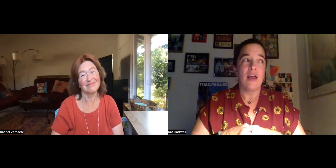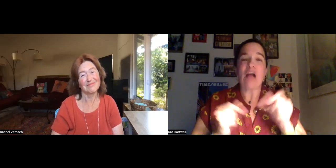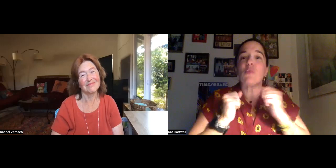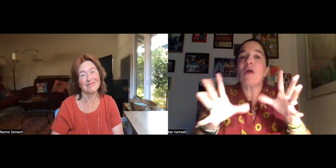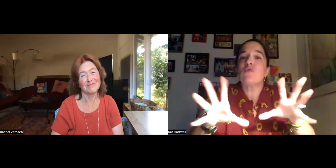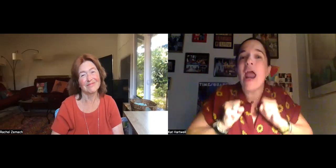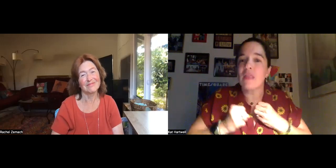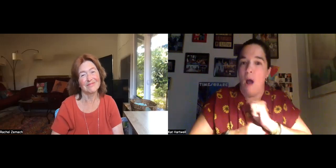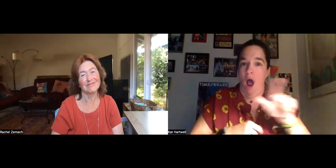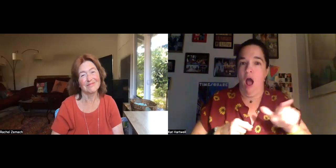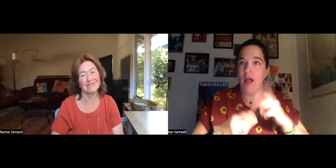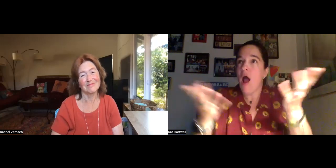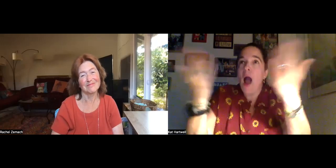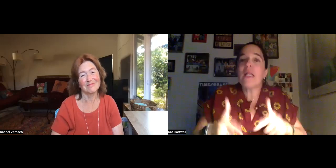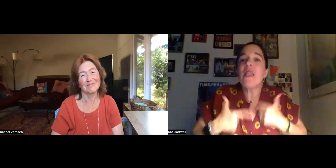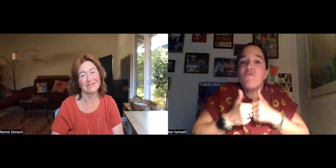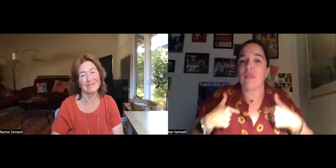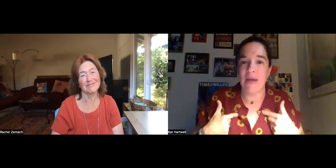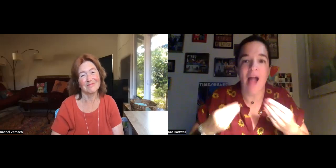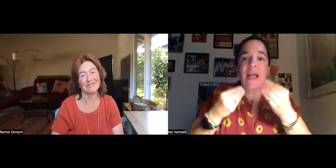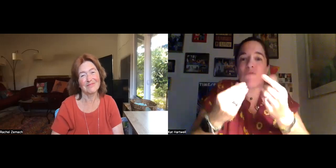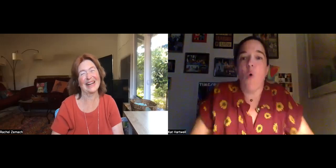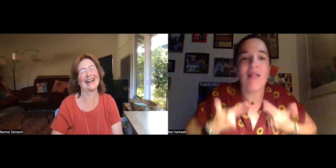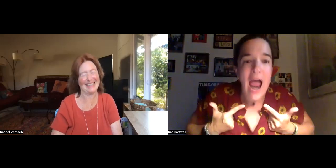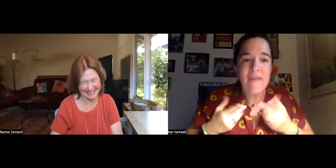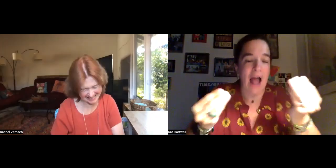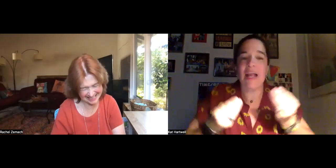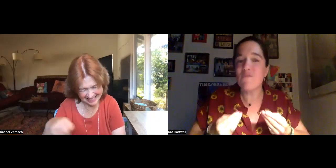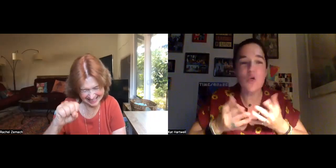students. I just want to take them all. Come and live with me. I give you